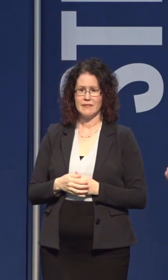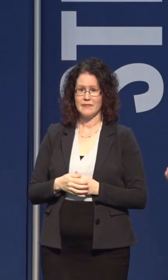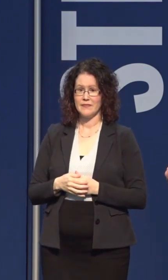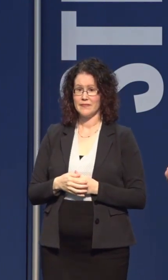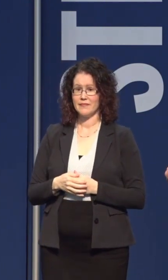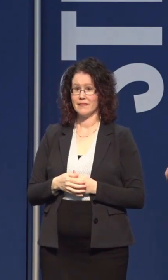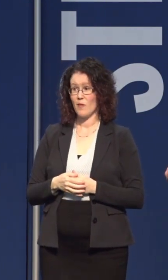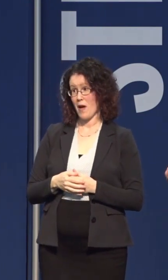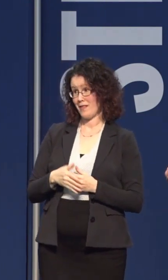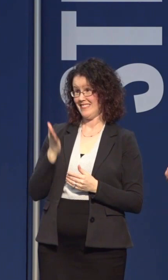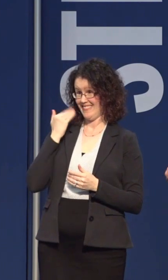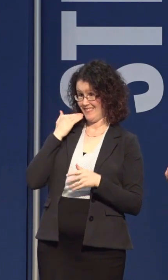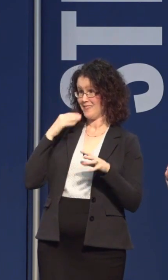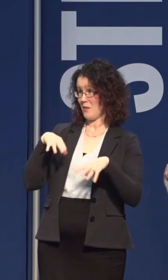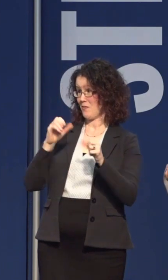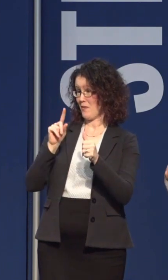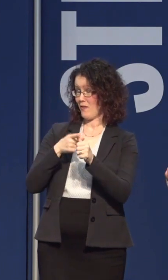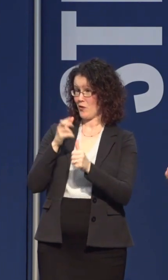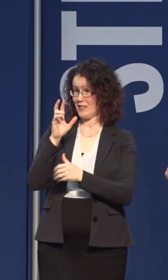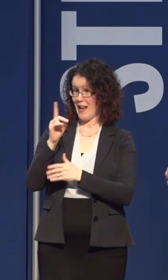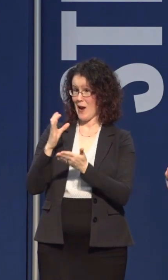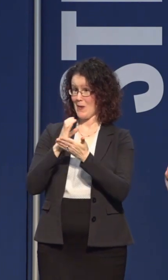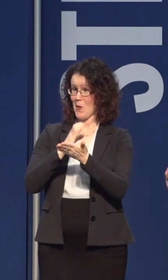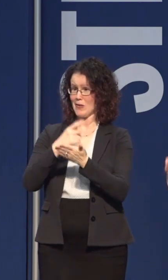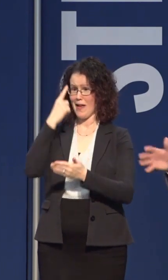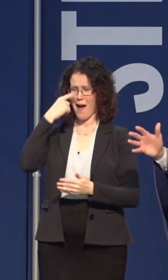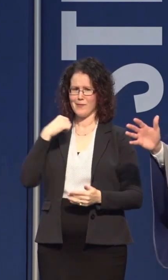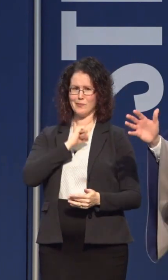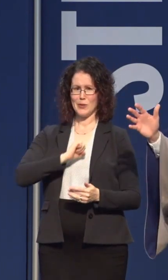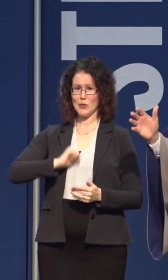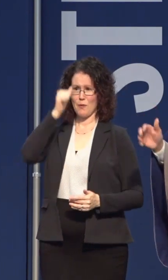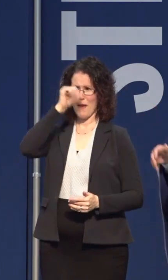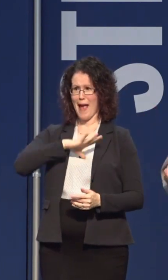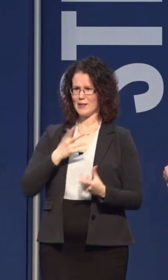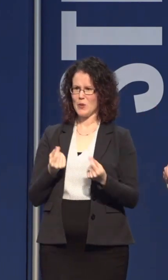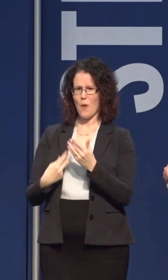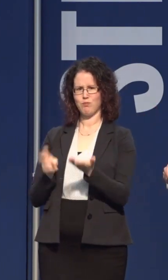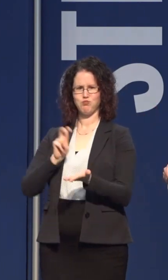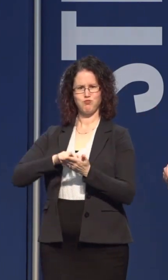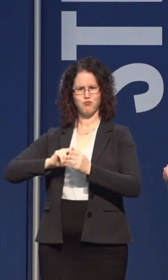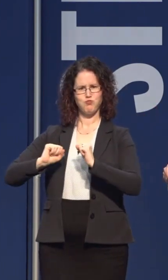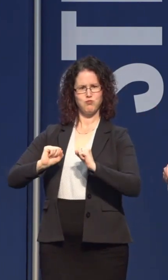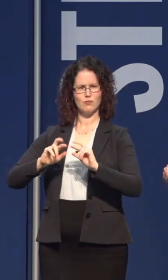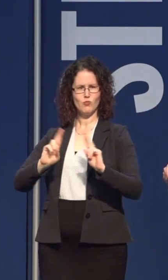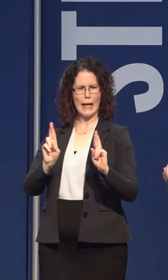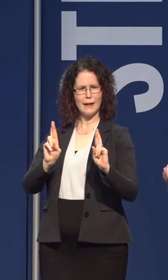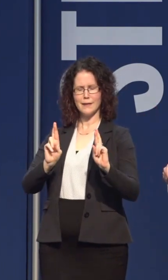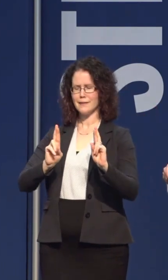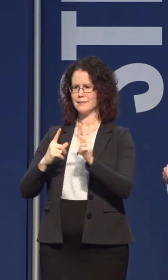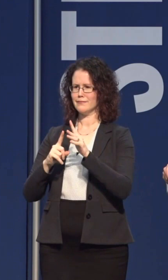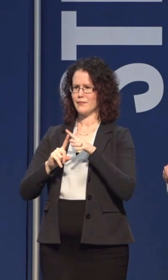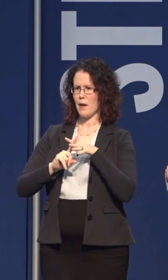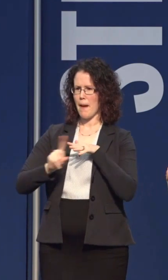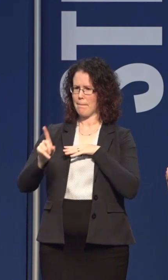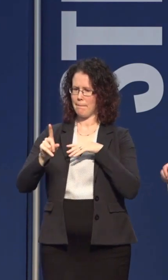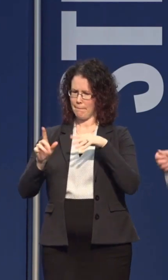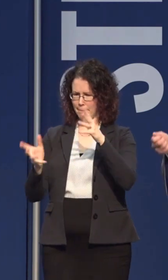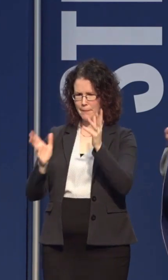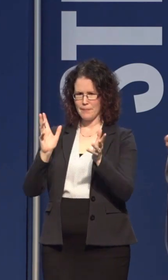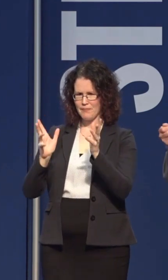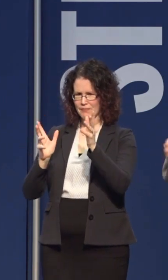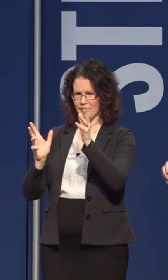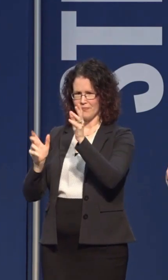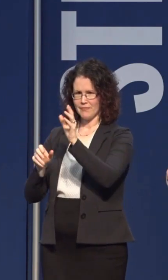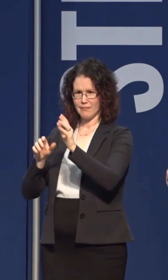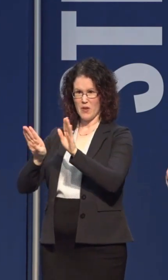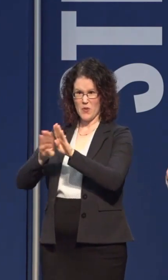Well, me thinking I was Superman with this new first aid course, I leapt into action. I ran over to the car and opened up the